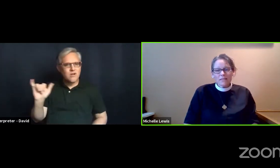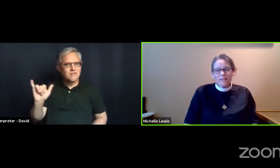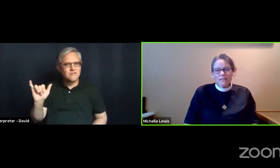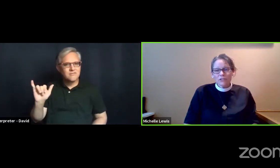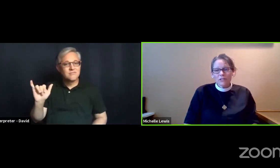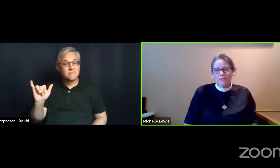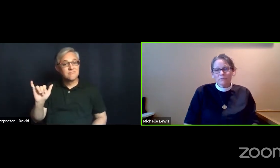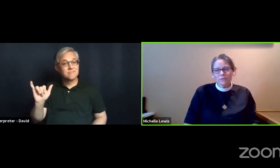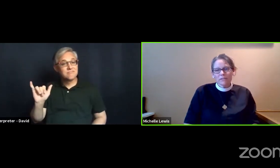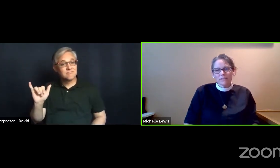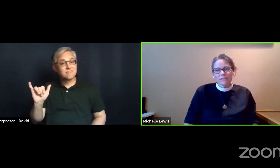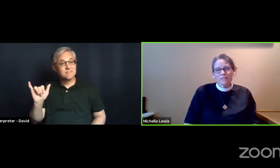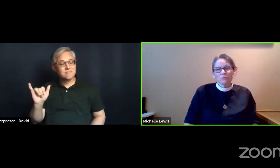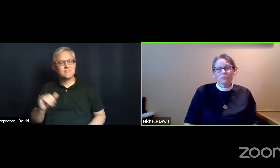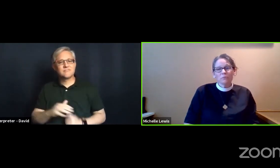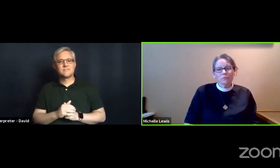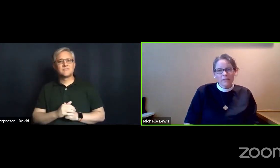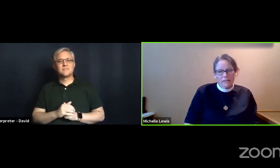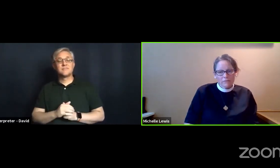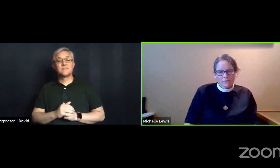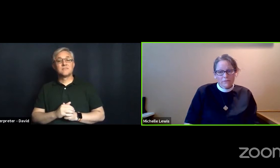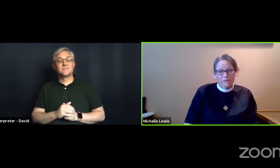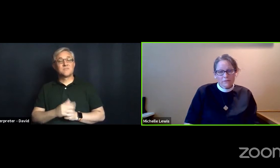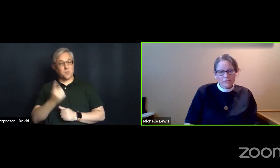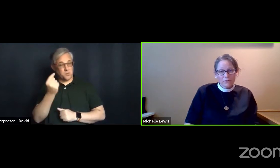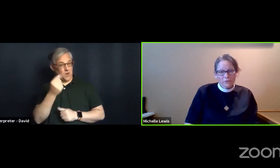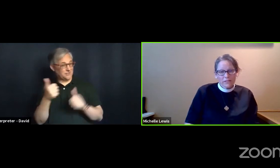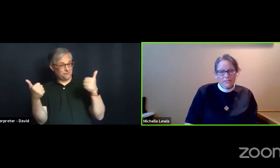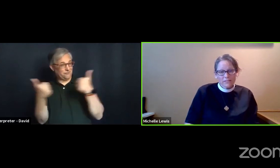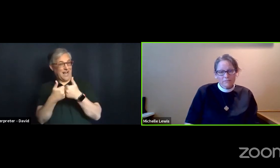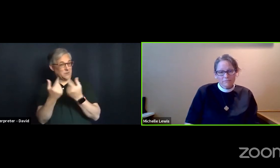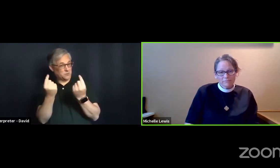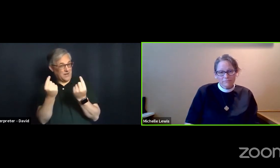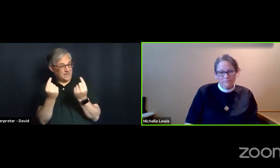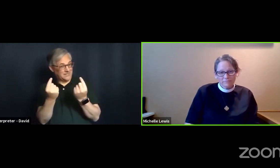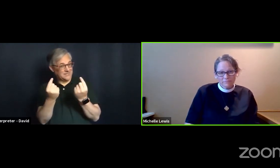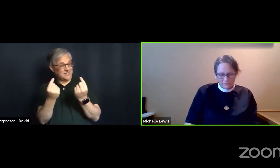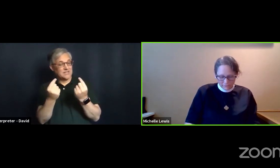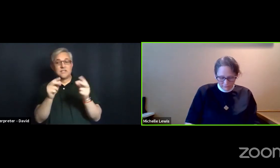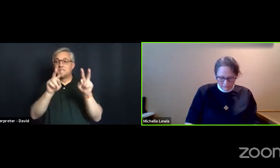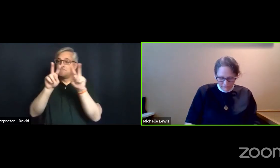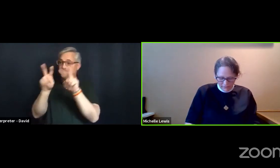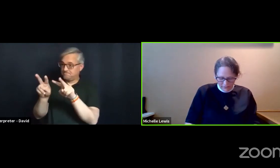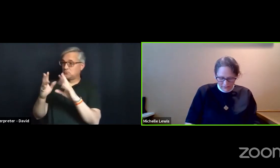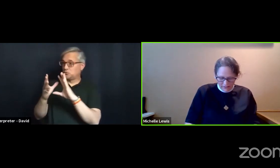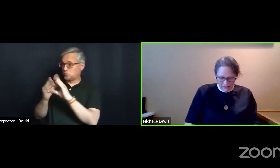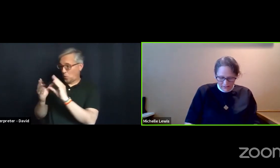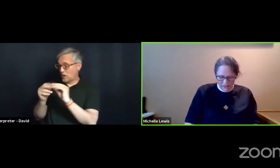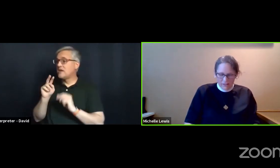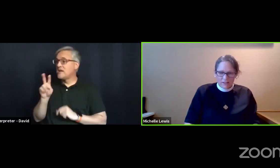And I think the challenge really is to believe their stories.